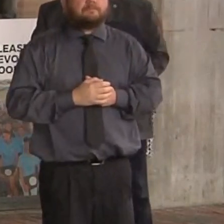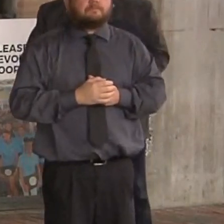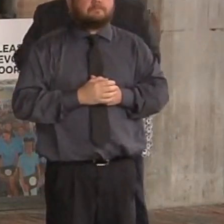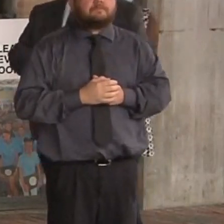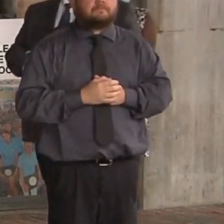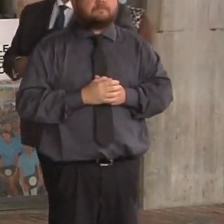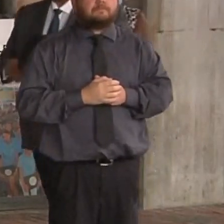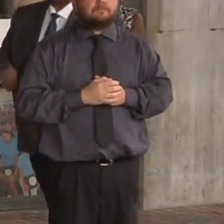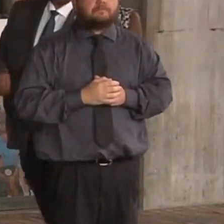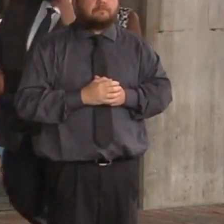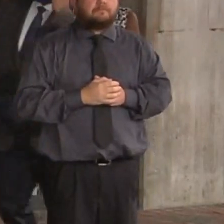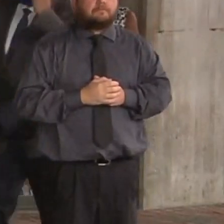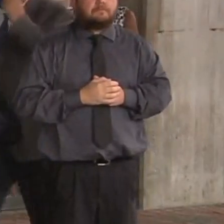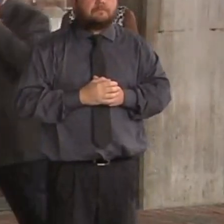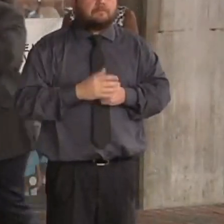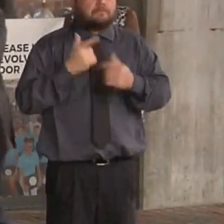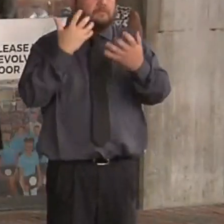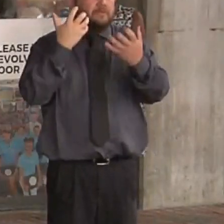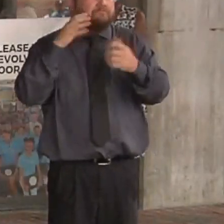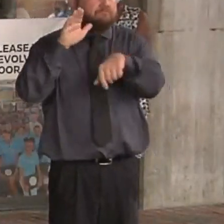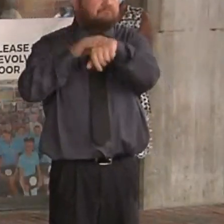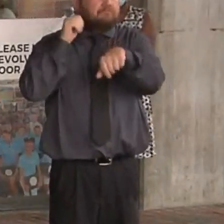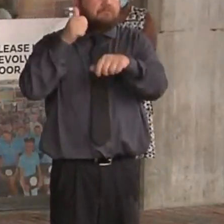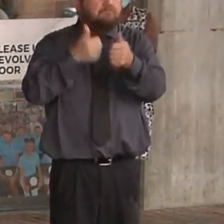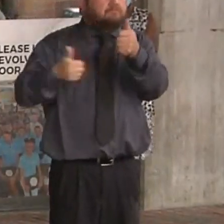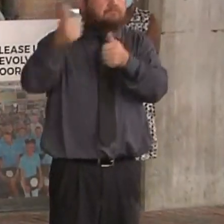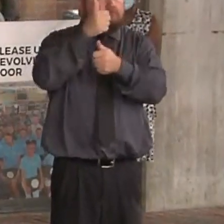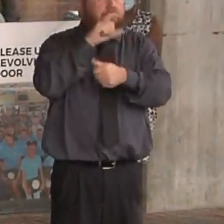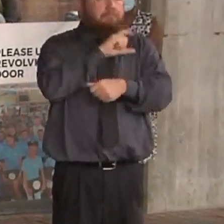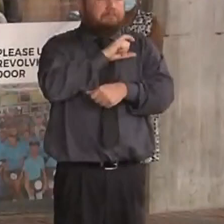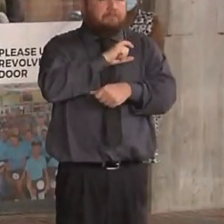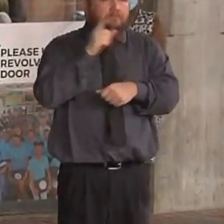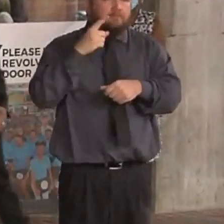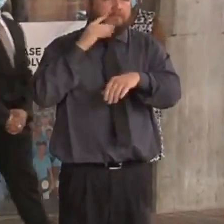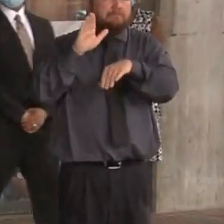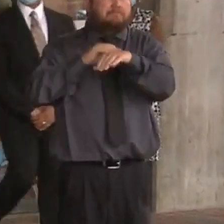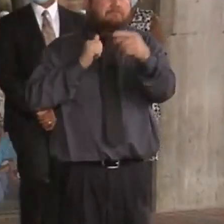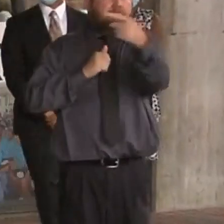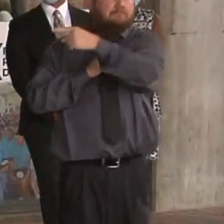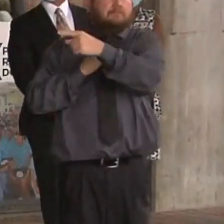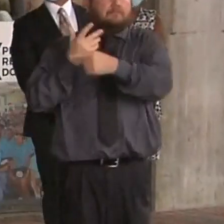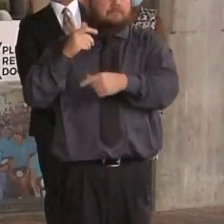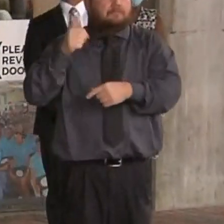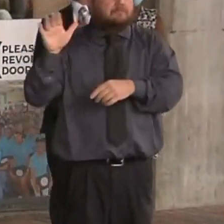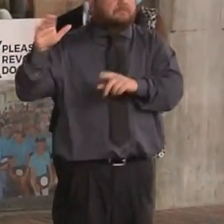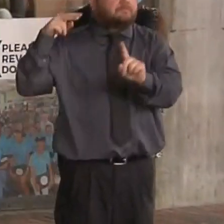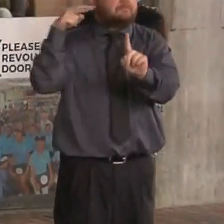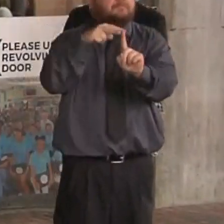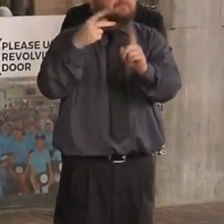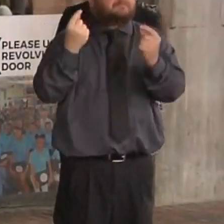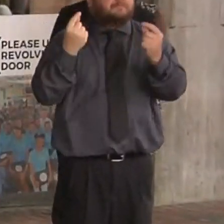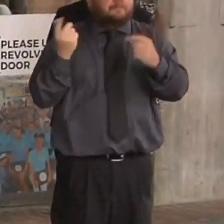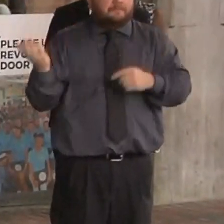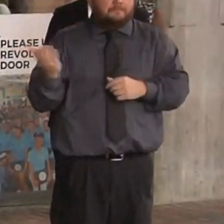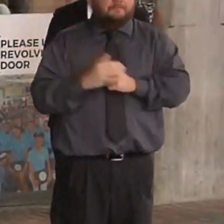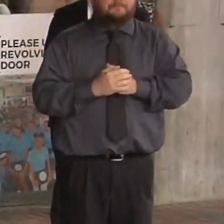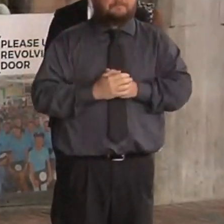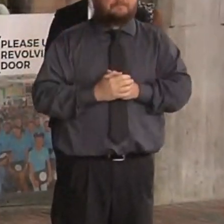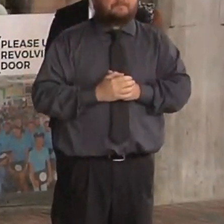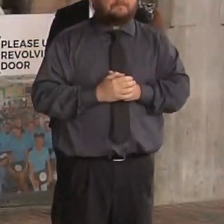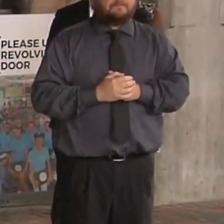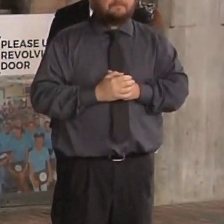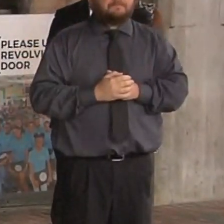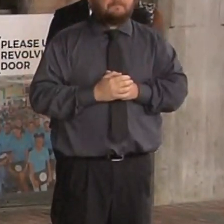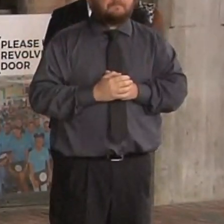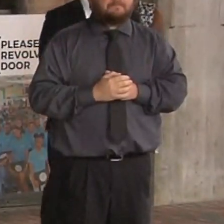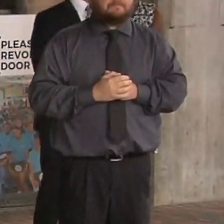no, come on. I didn't hear him. What do you think about the reforms? Commissioner, just your reaction to that. I can tell you right now,